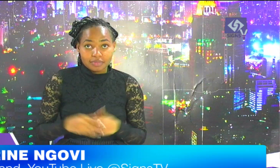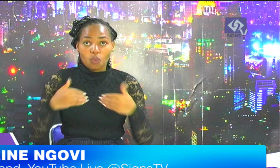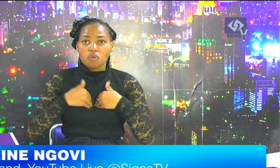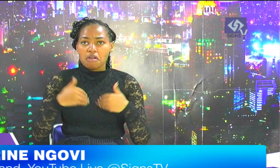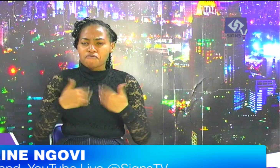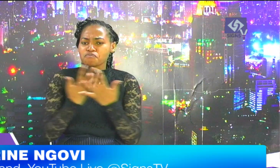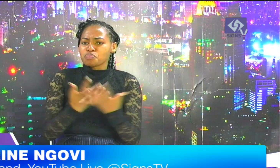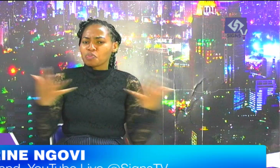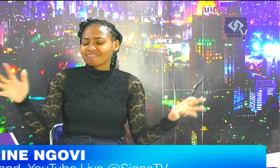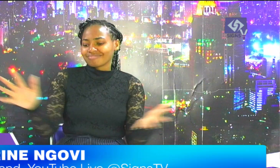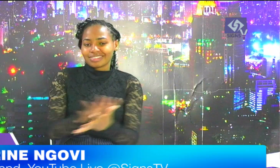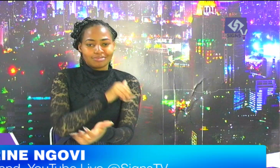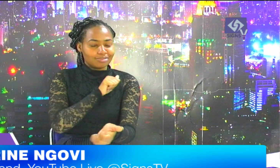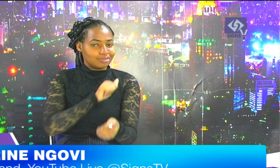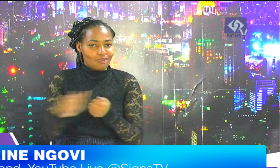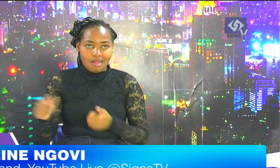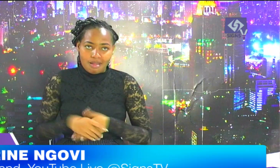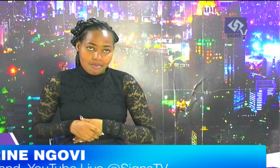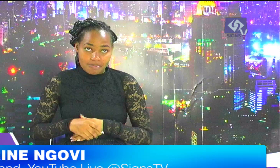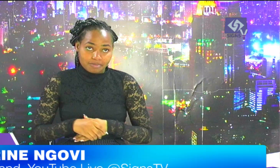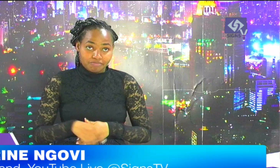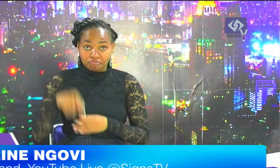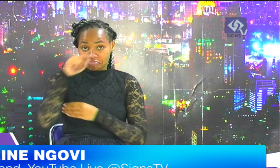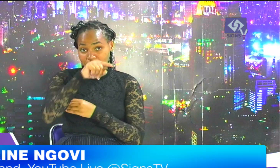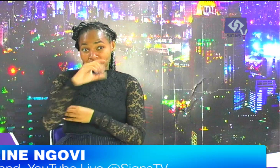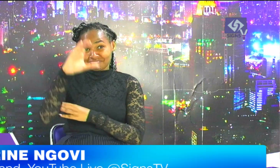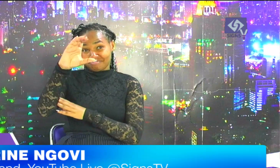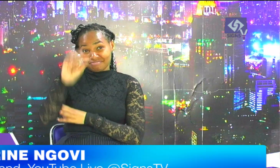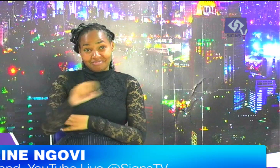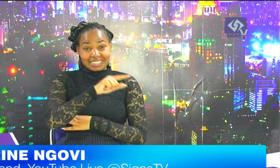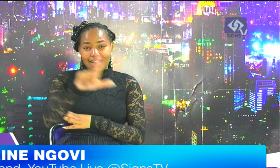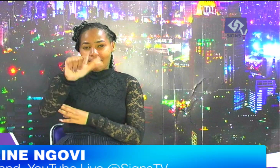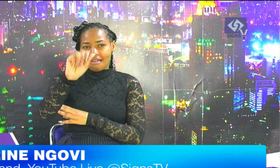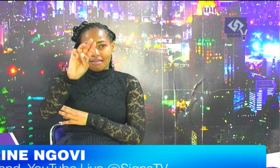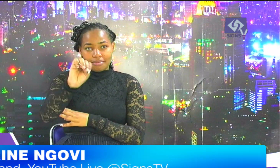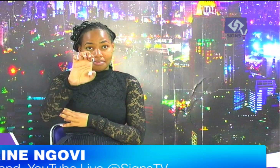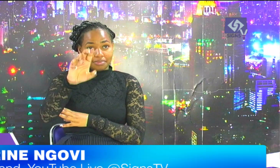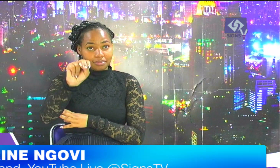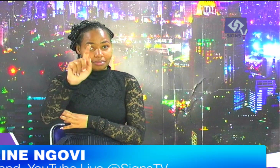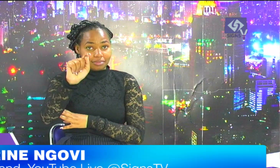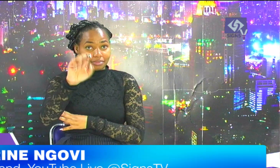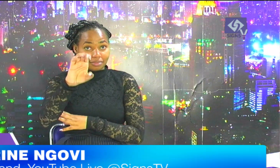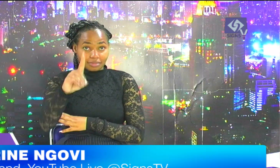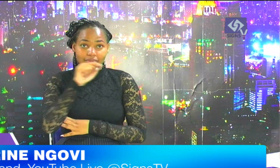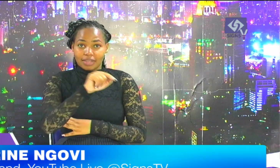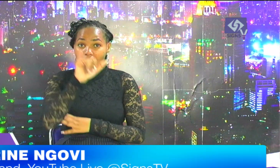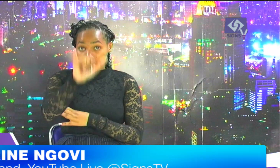compensation for people who are injured by wildlife or have their property destroyed. The